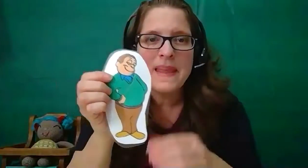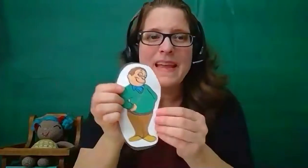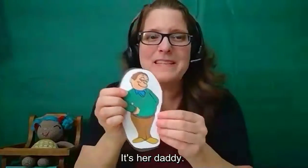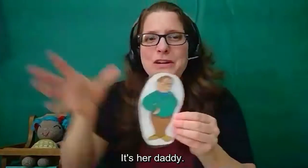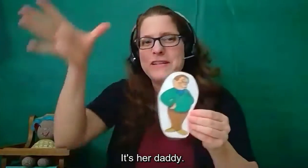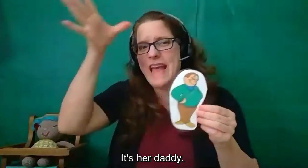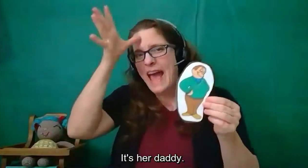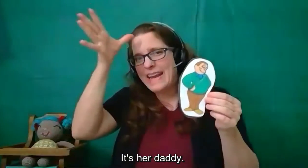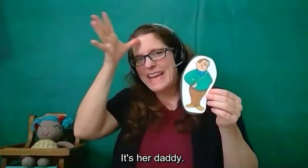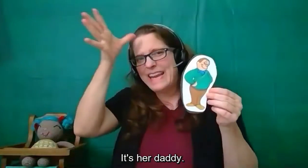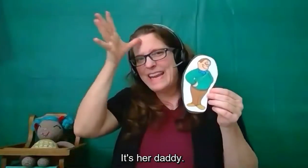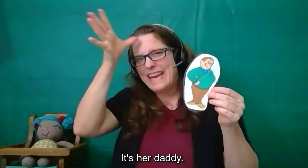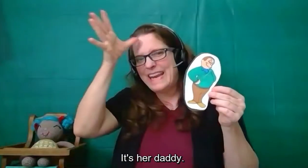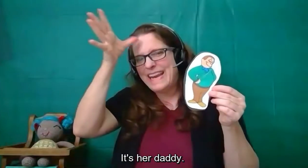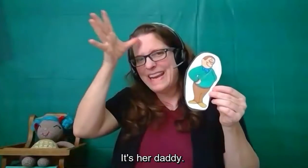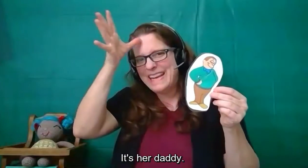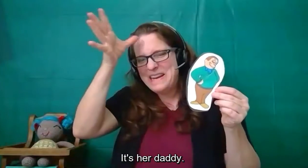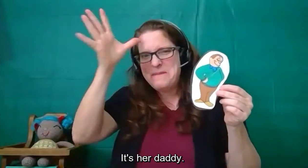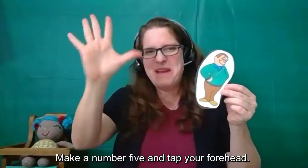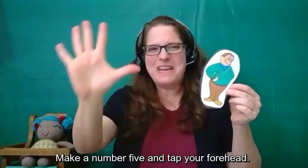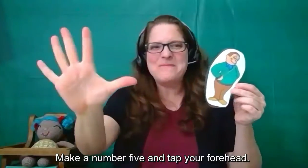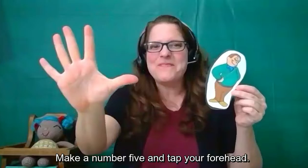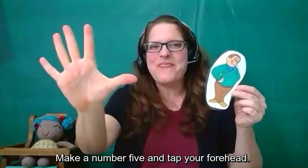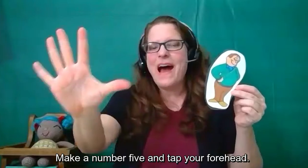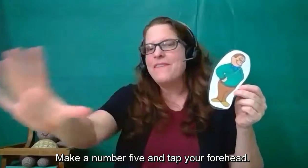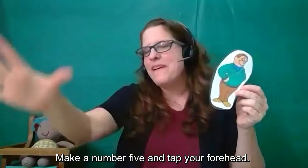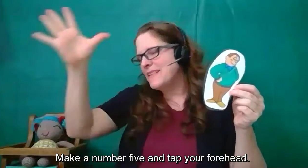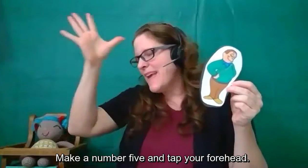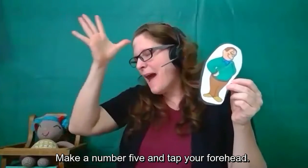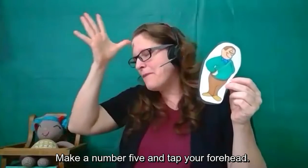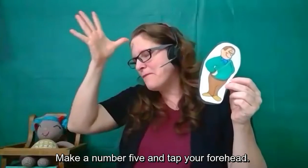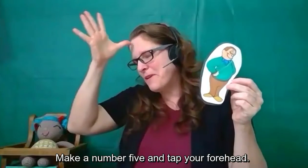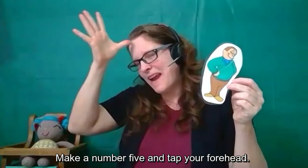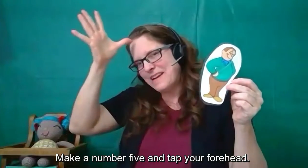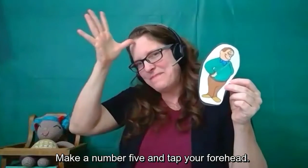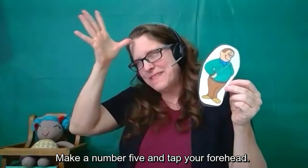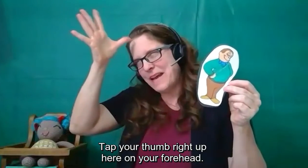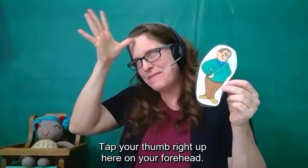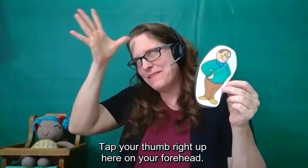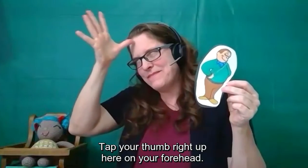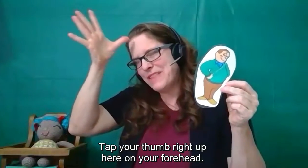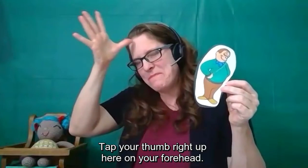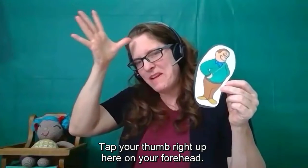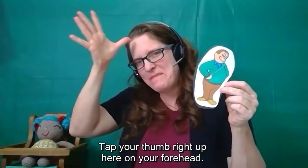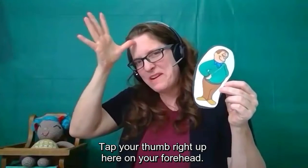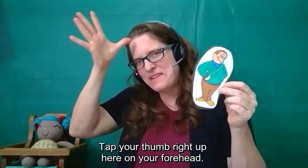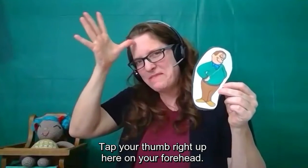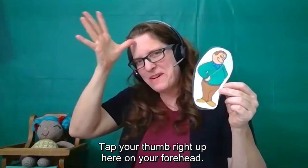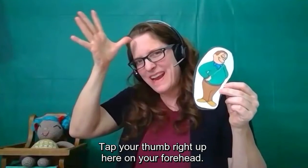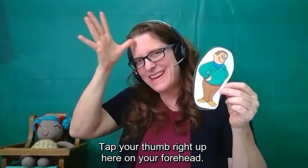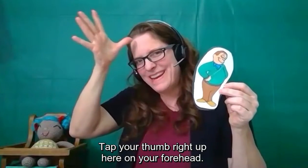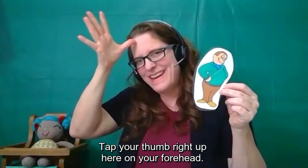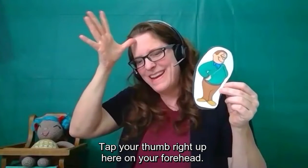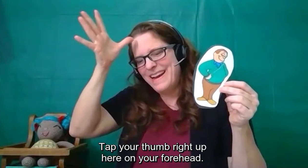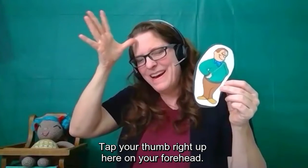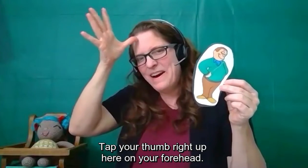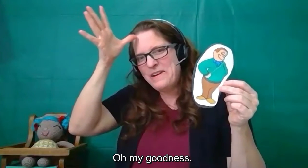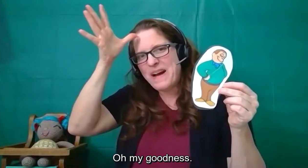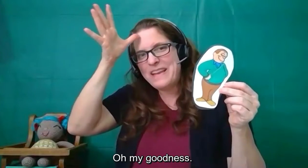It's her daddy. Make a number 5 and tap your forehead up. Tap your thumb right up here on your forehead. Oh my